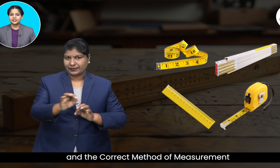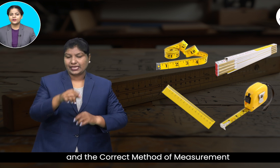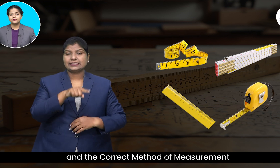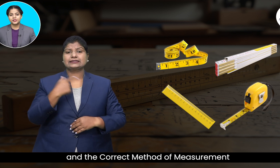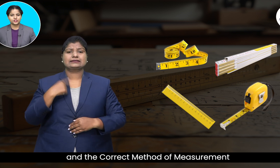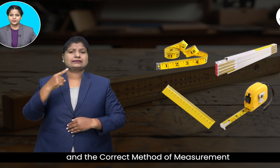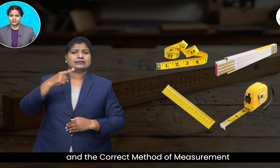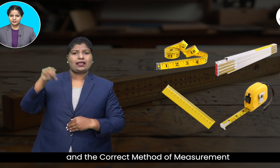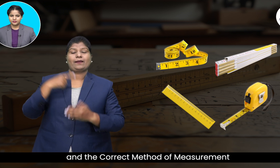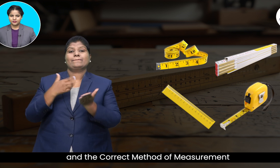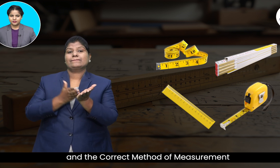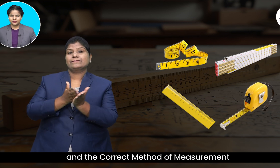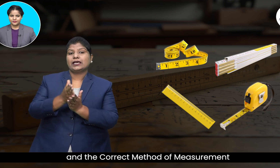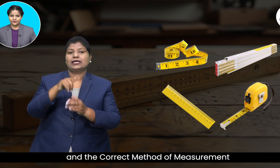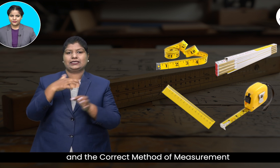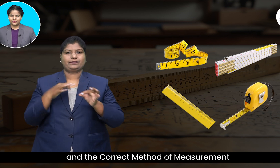correct method of measurement